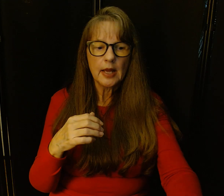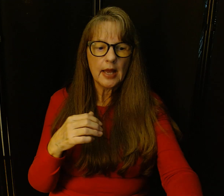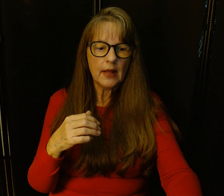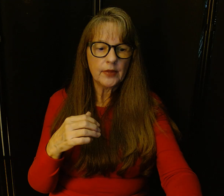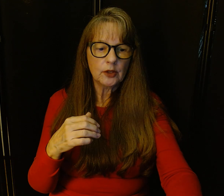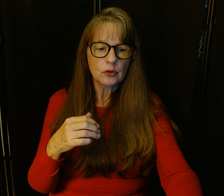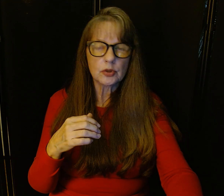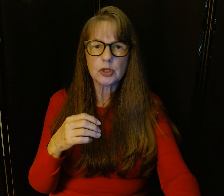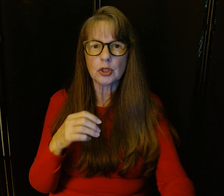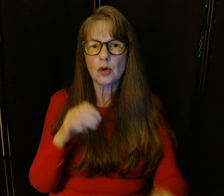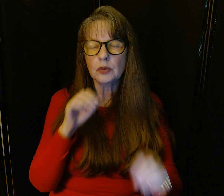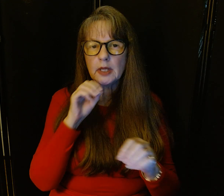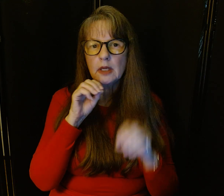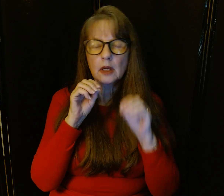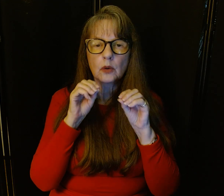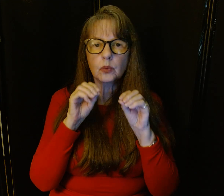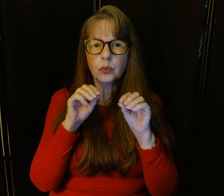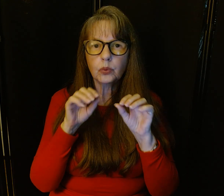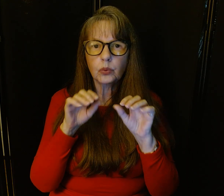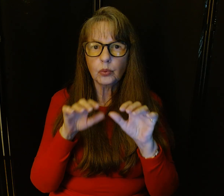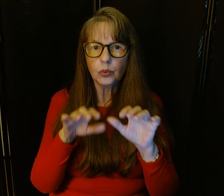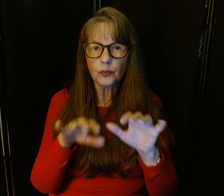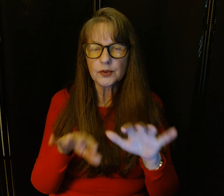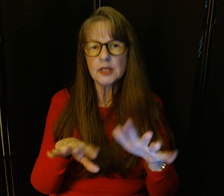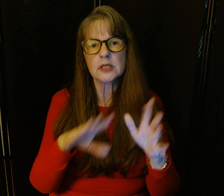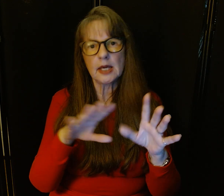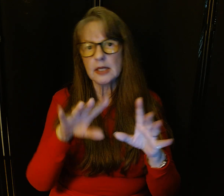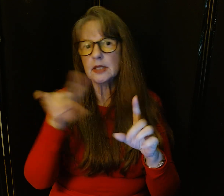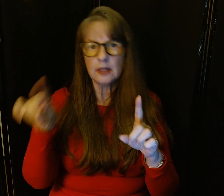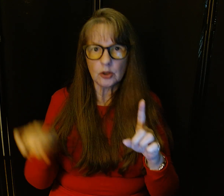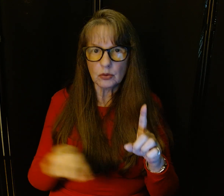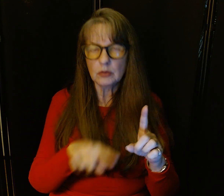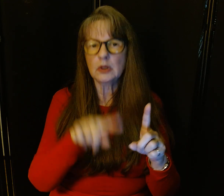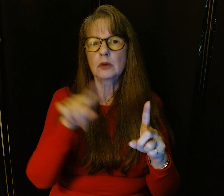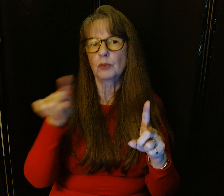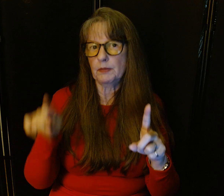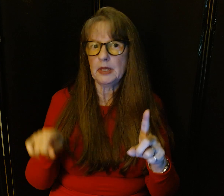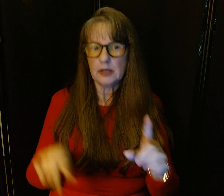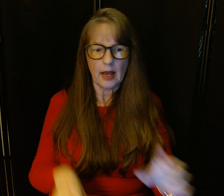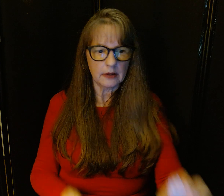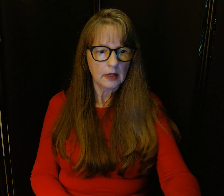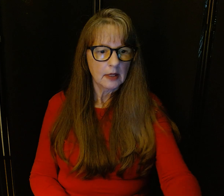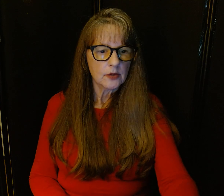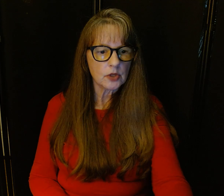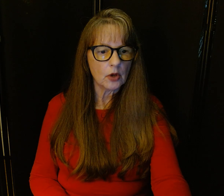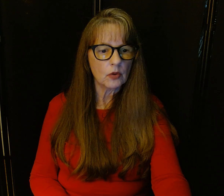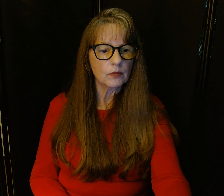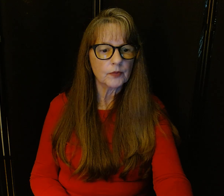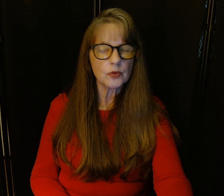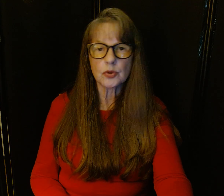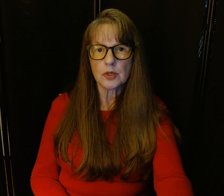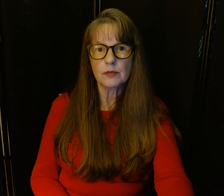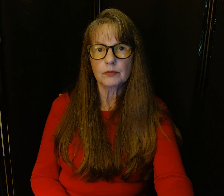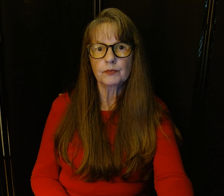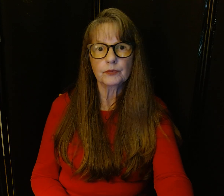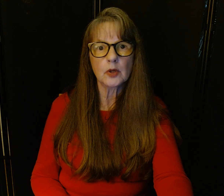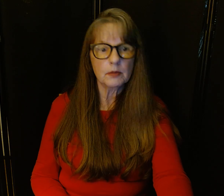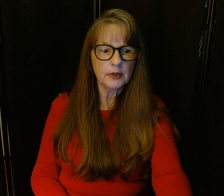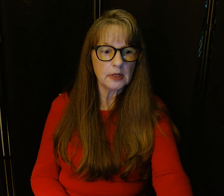and then you slowly for 10 seconds, and then you repeat that. So those are some good breathing